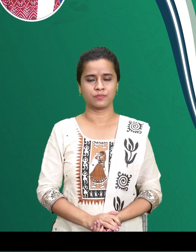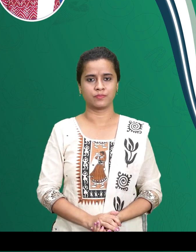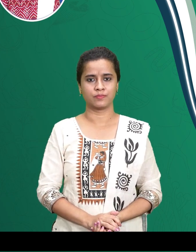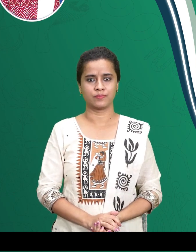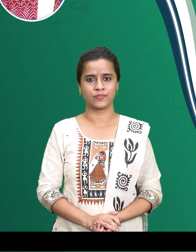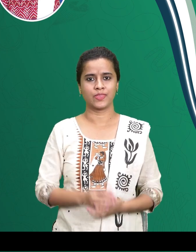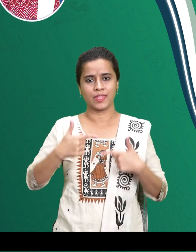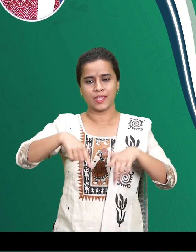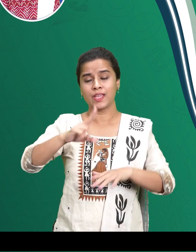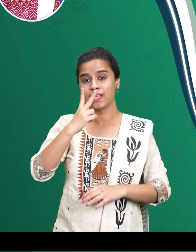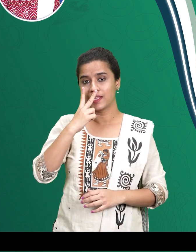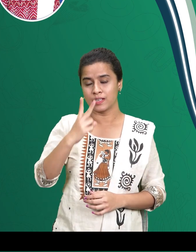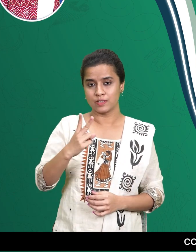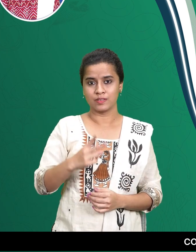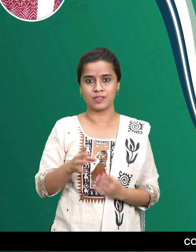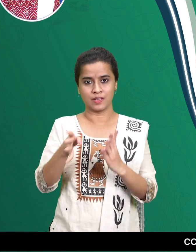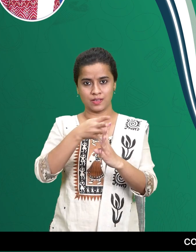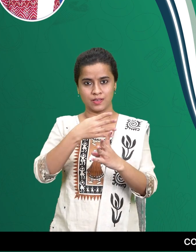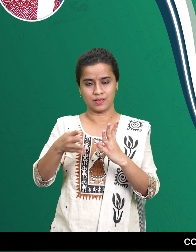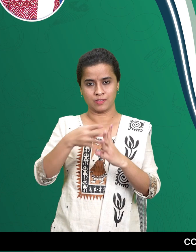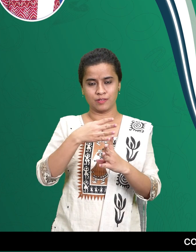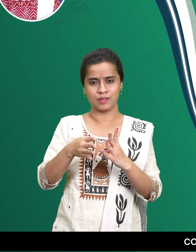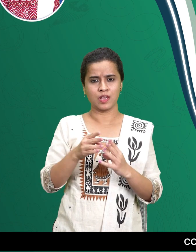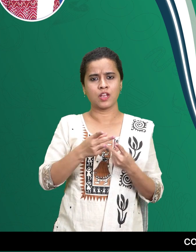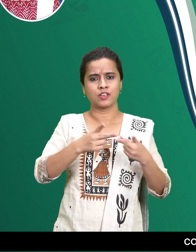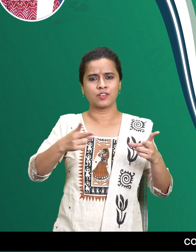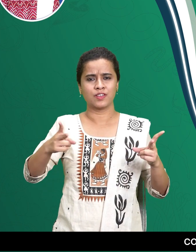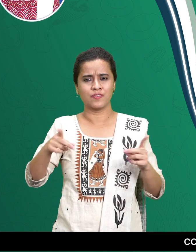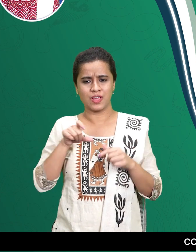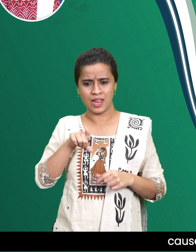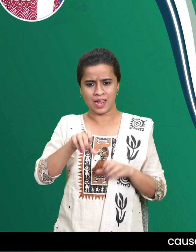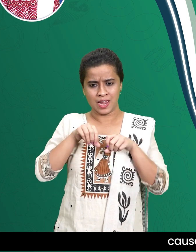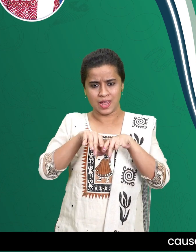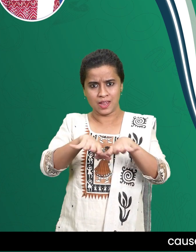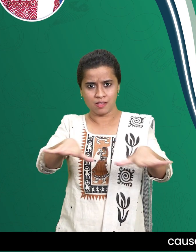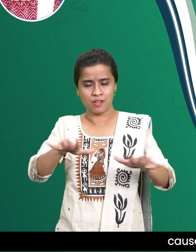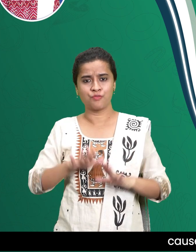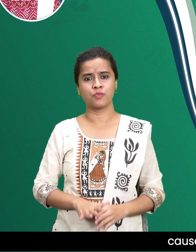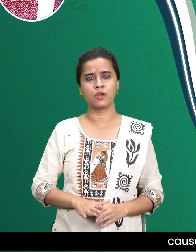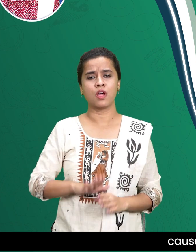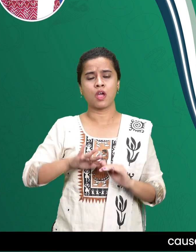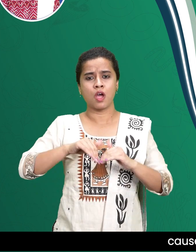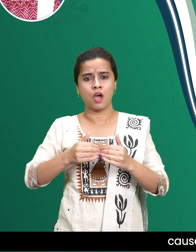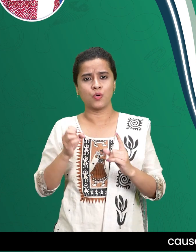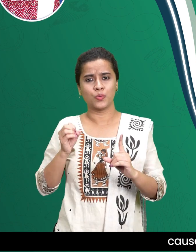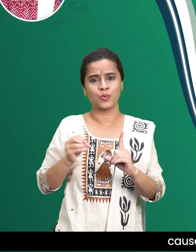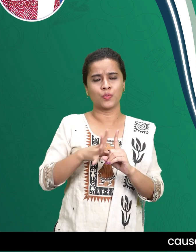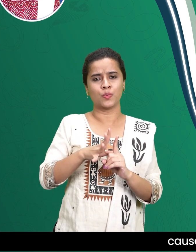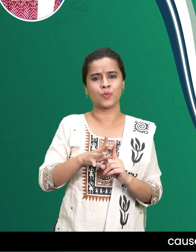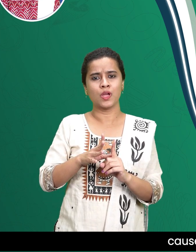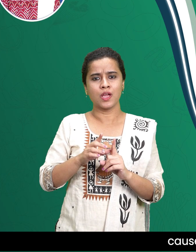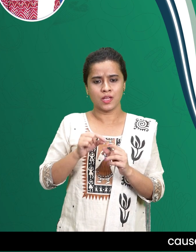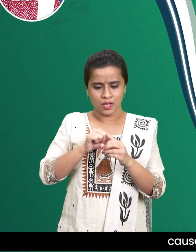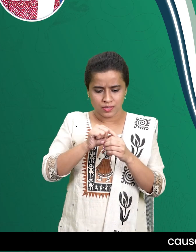Let's See The Table Containing Different Infections Caused By Different Pathogens